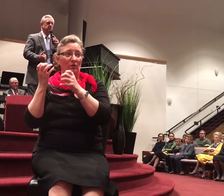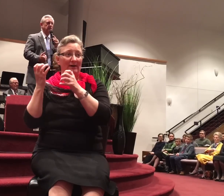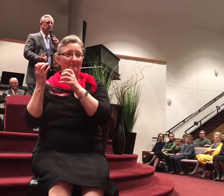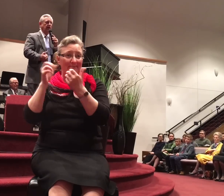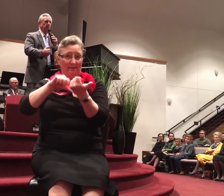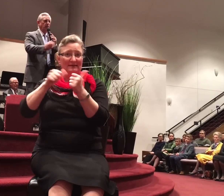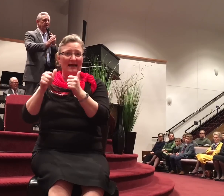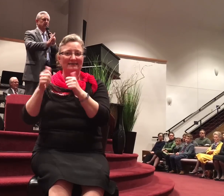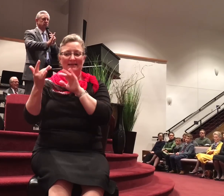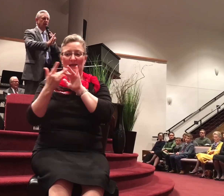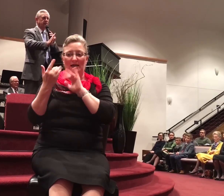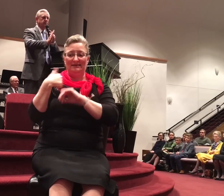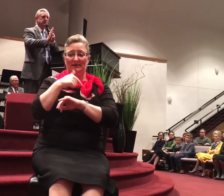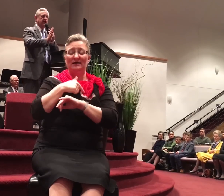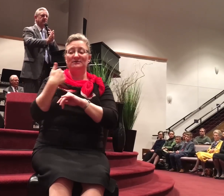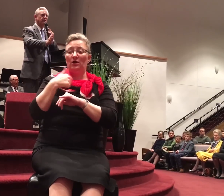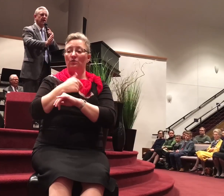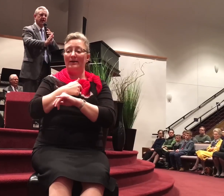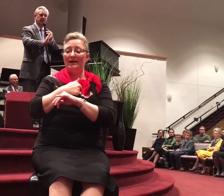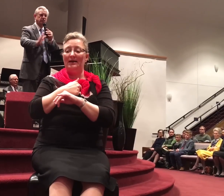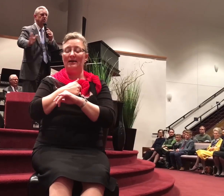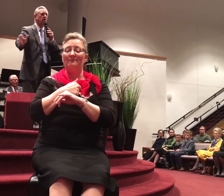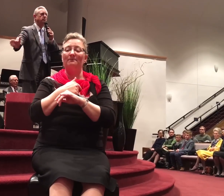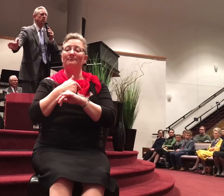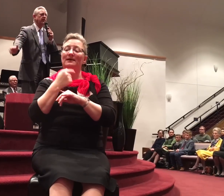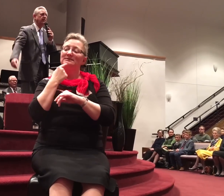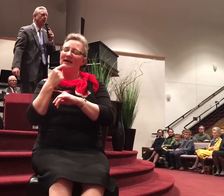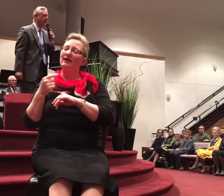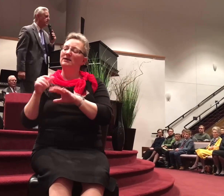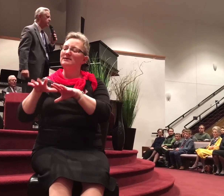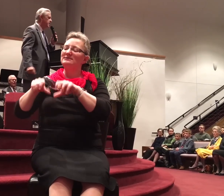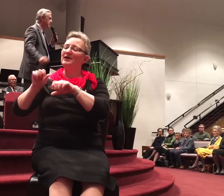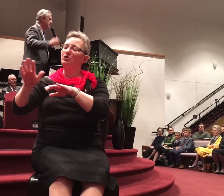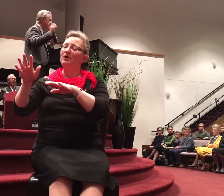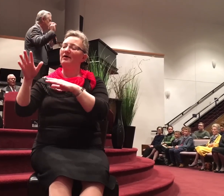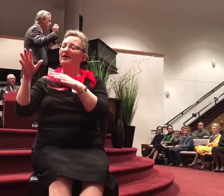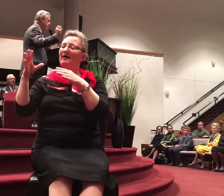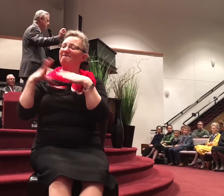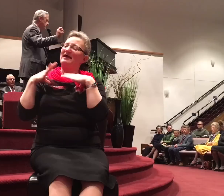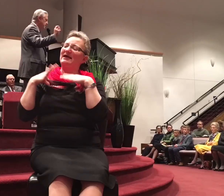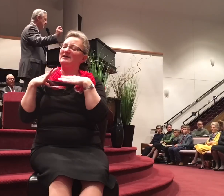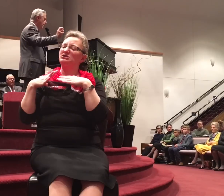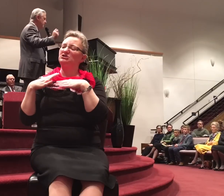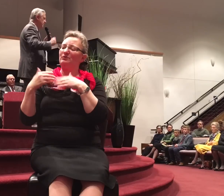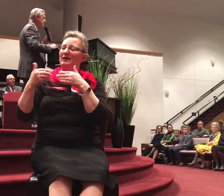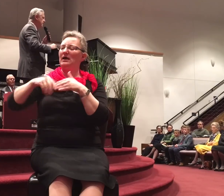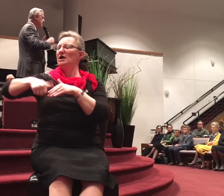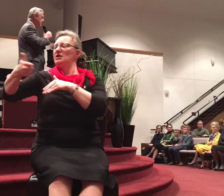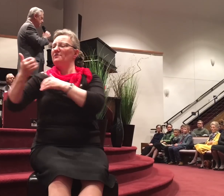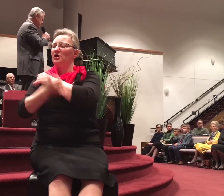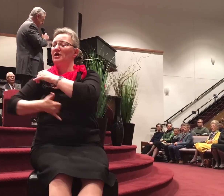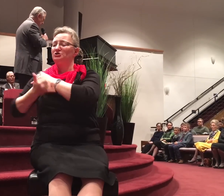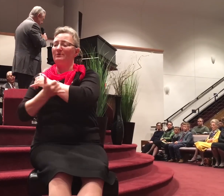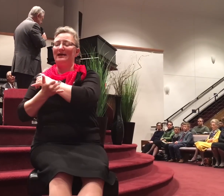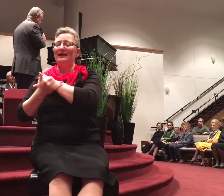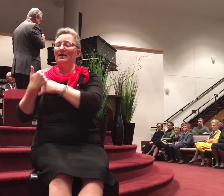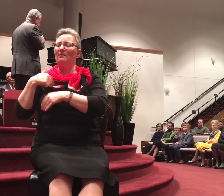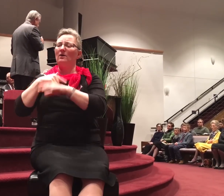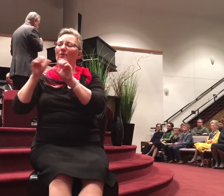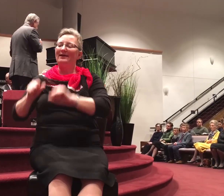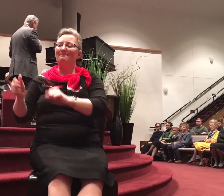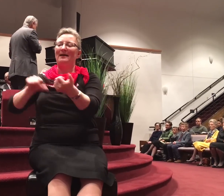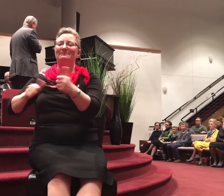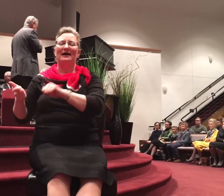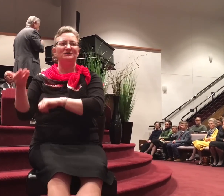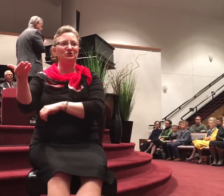contact us, and we instruct them to take their vacation, go to a neighboring country where we can operate legally to contact